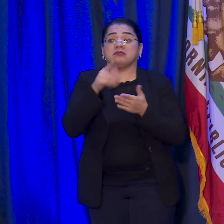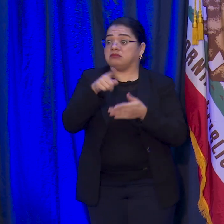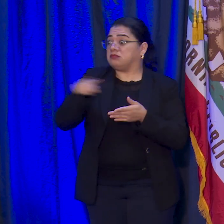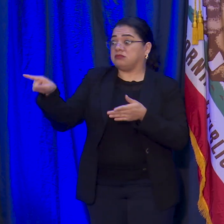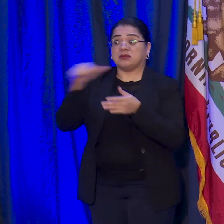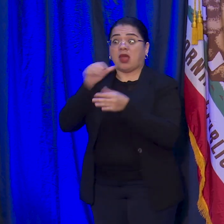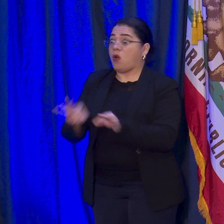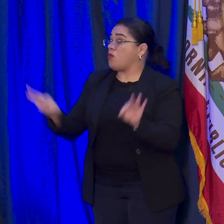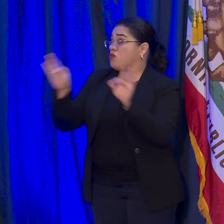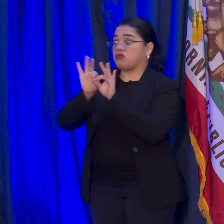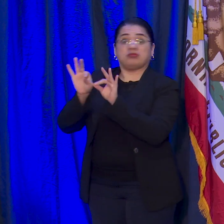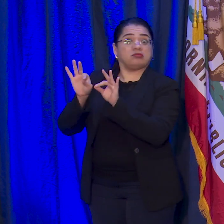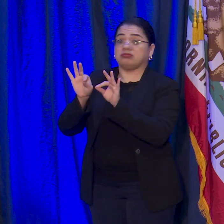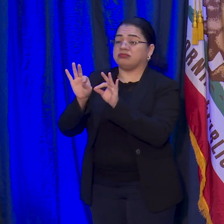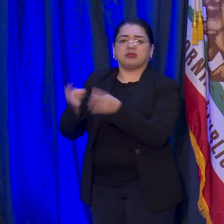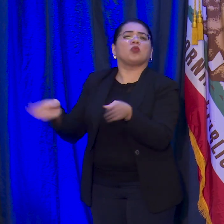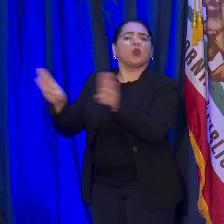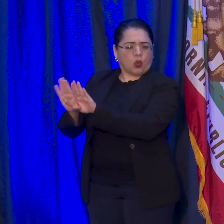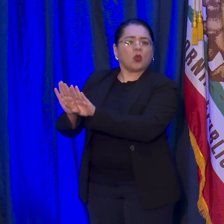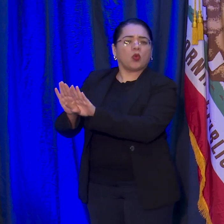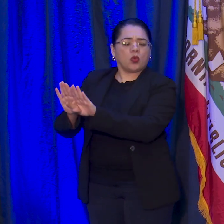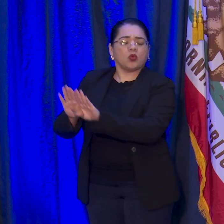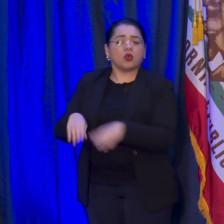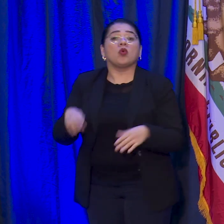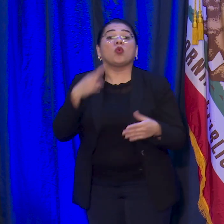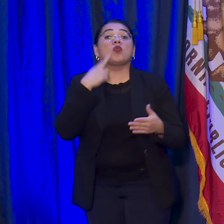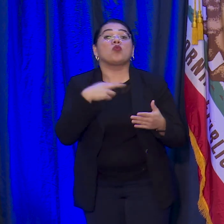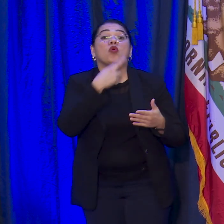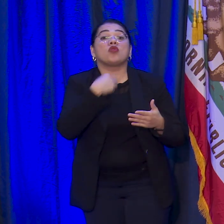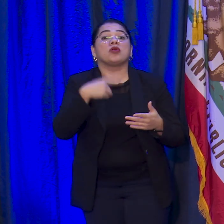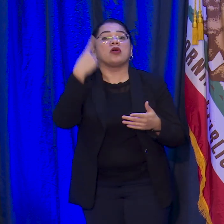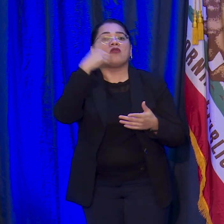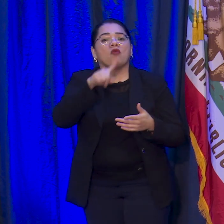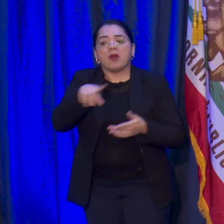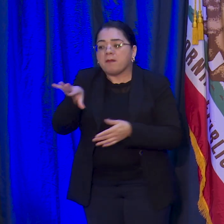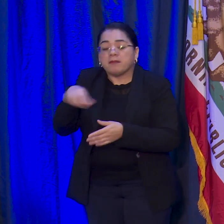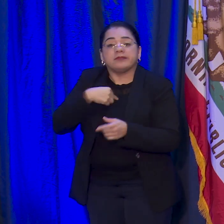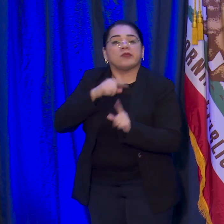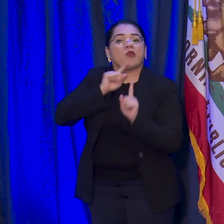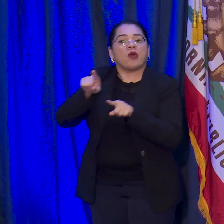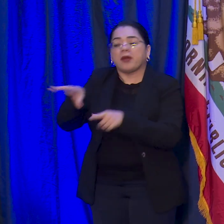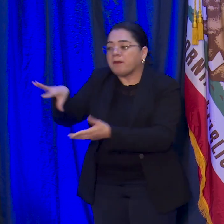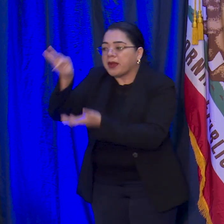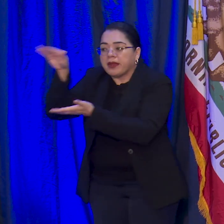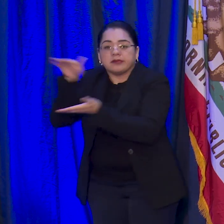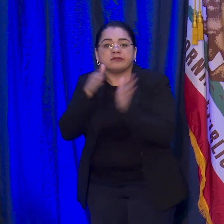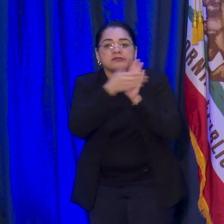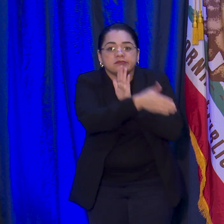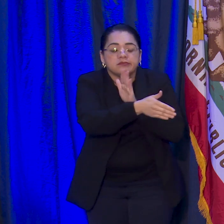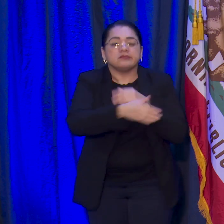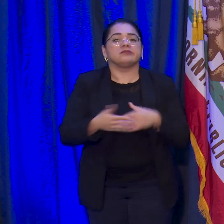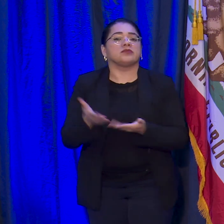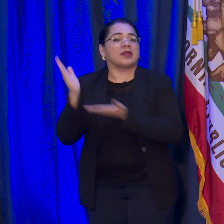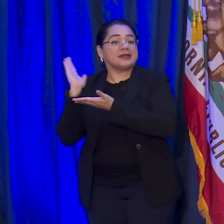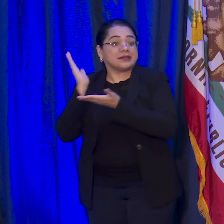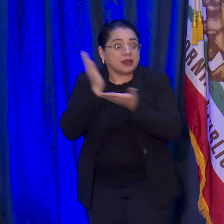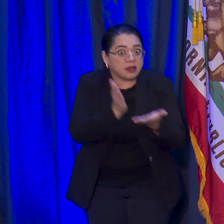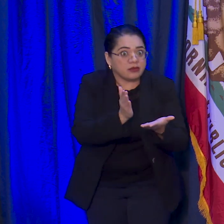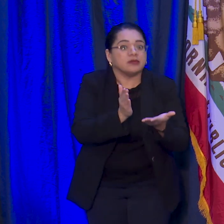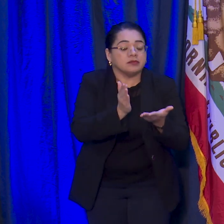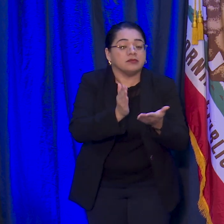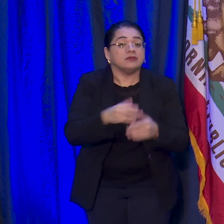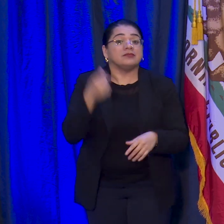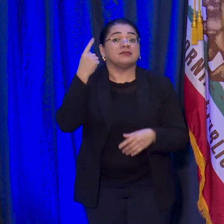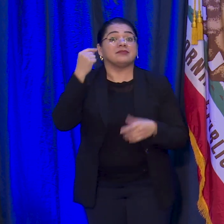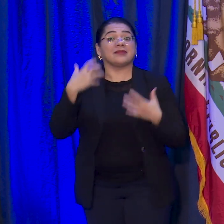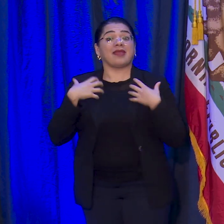include restaurants that can do to-go and pick-up delivery. They include health professions that are